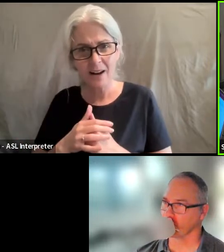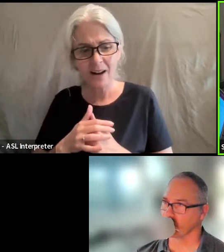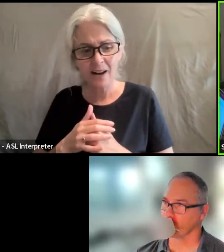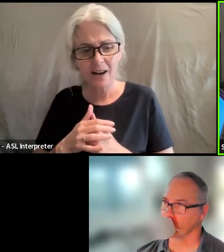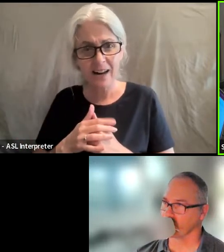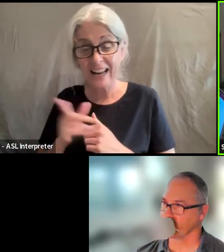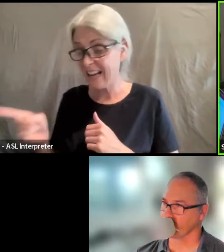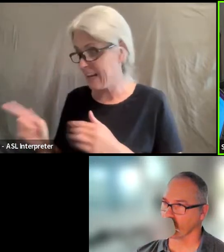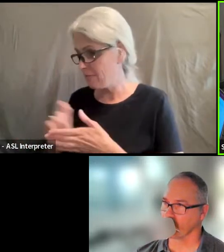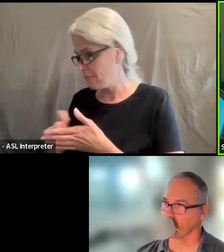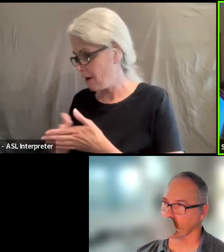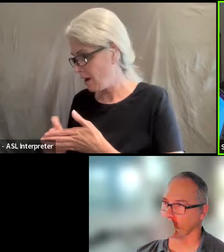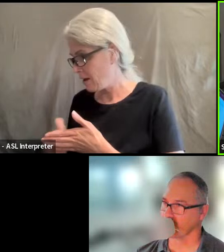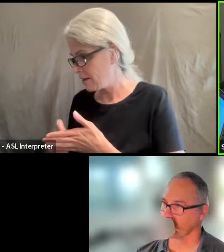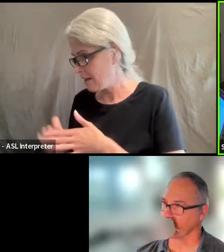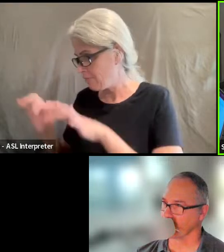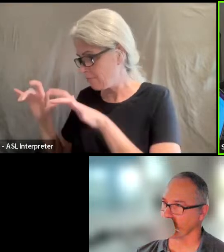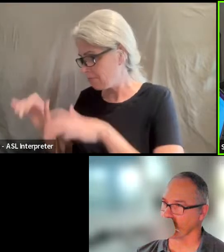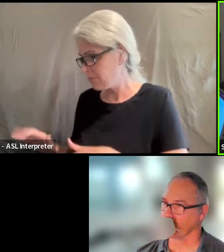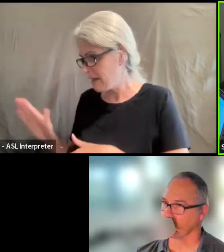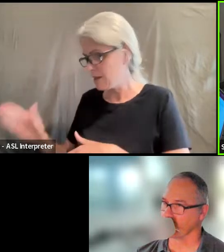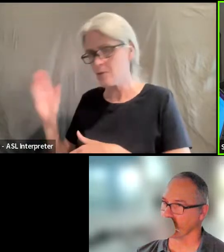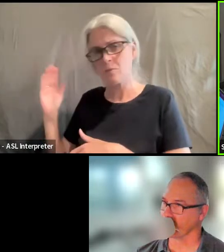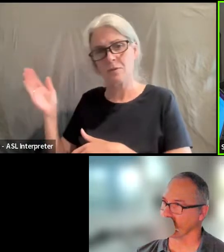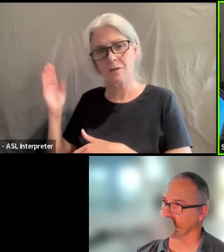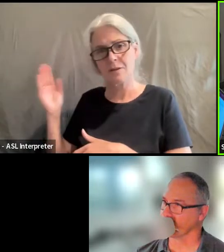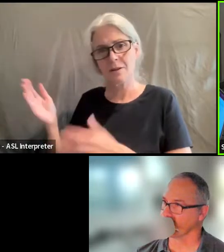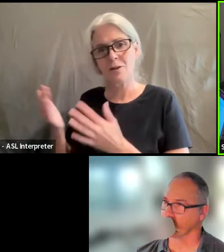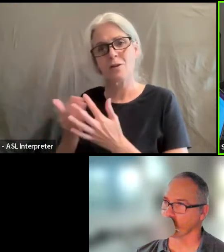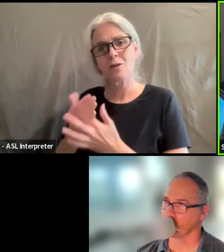he writes his presentation is written by